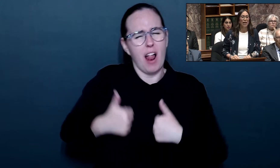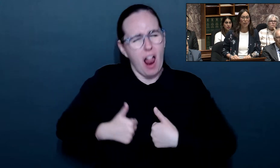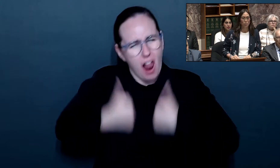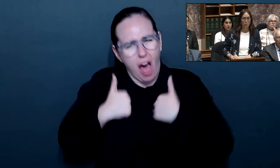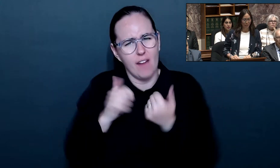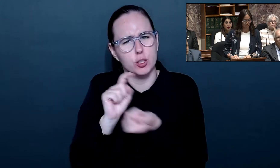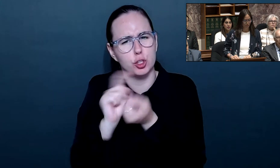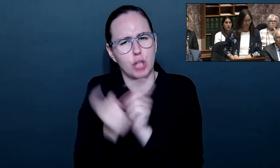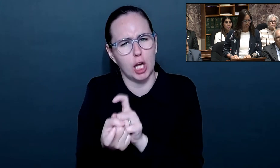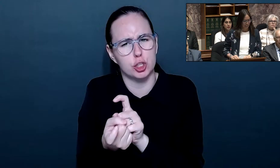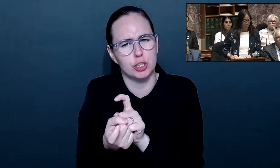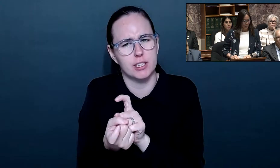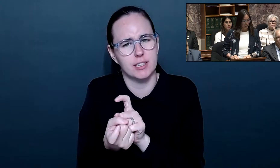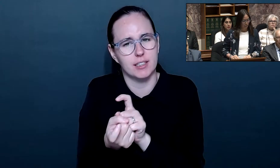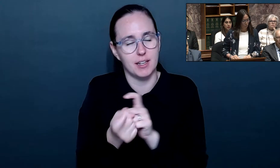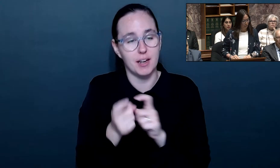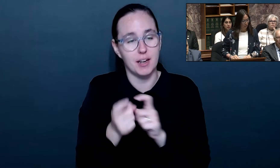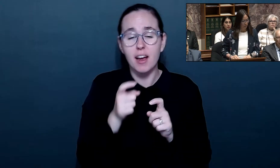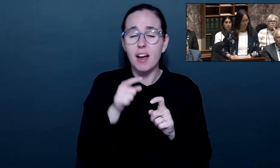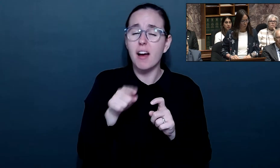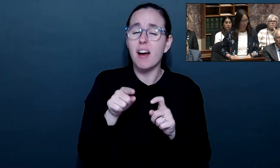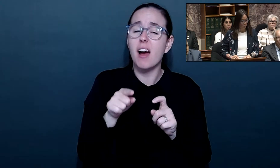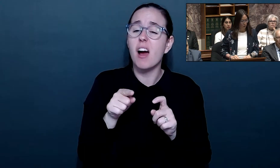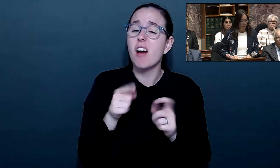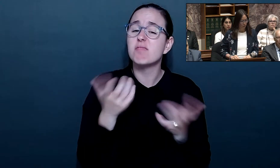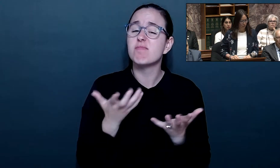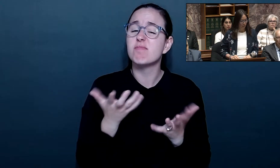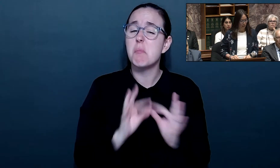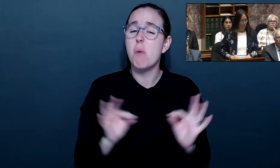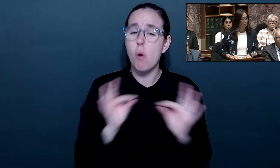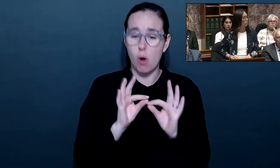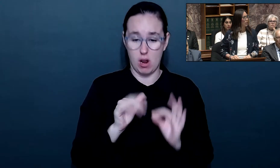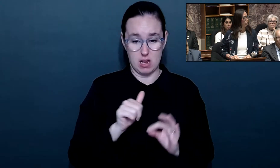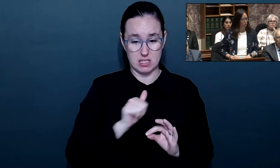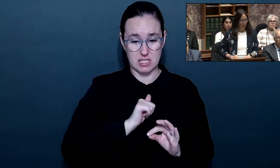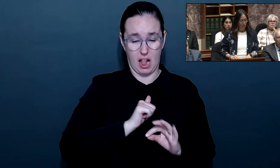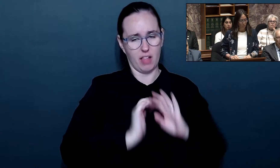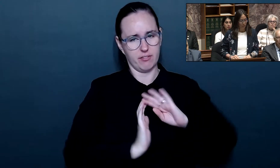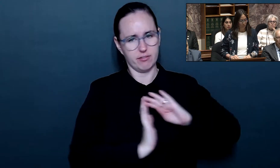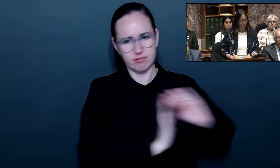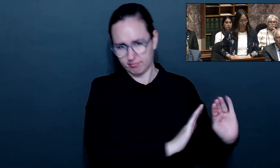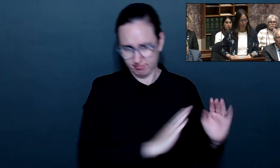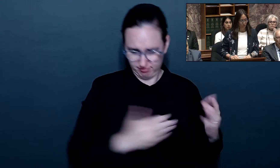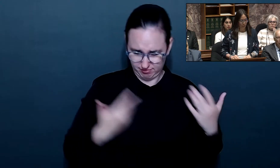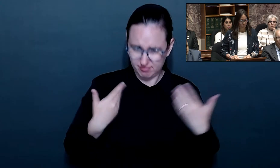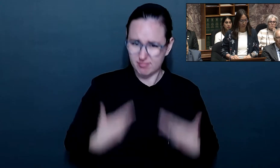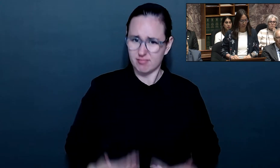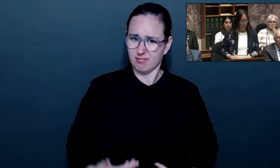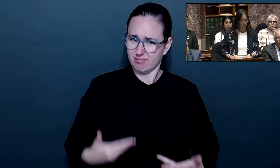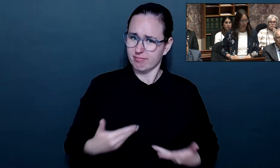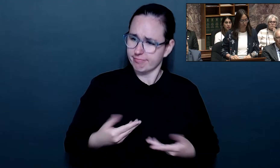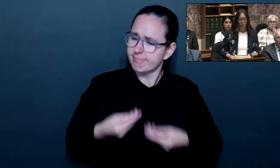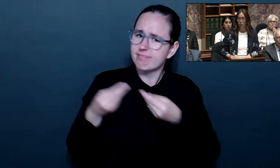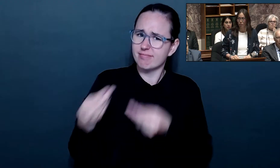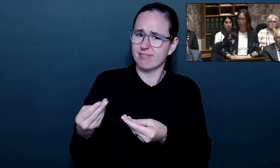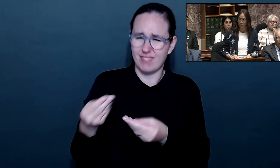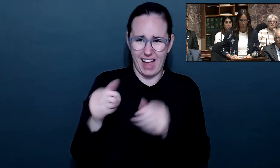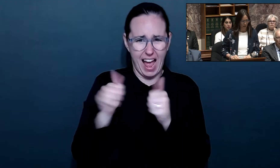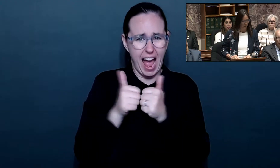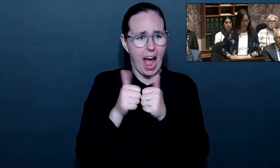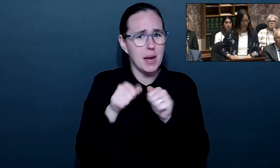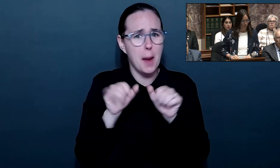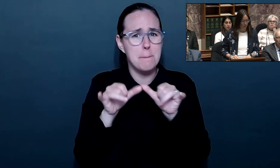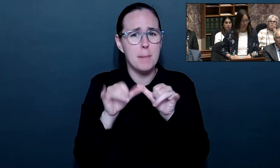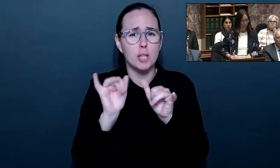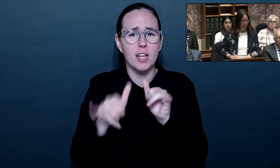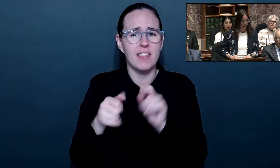simply cannot be measured. In 2024, 481 people received organ transplants. Out of those